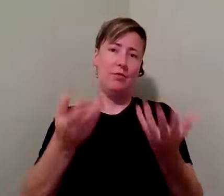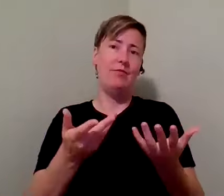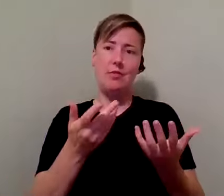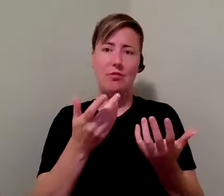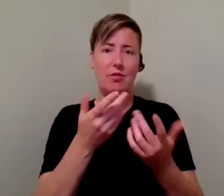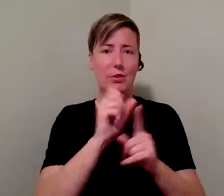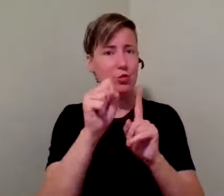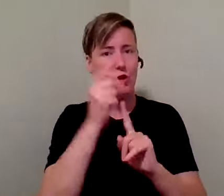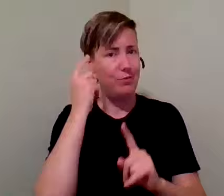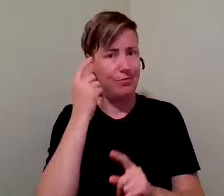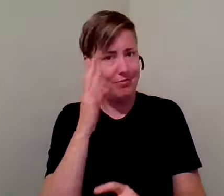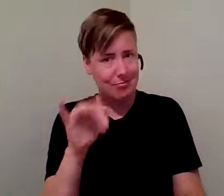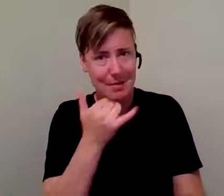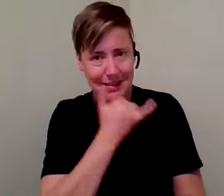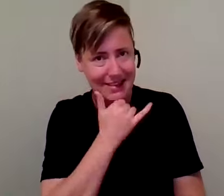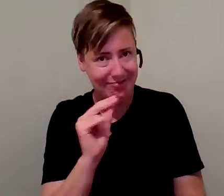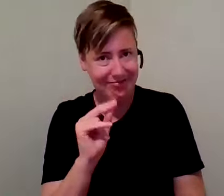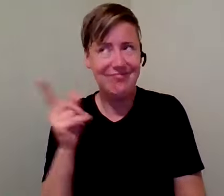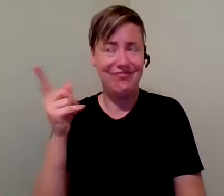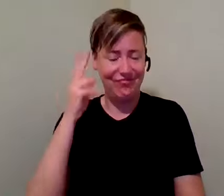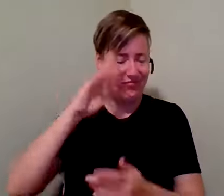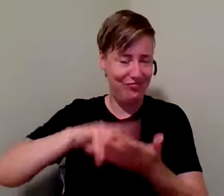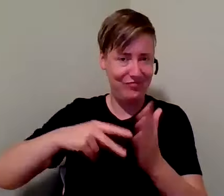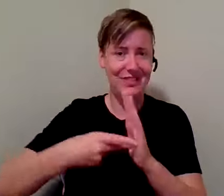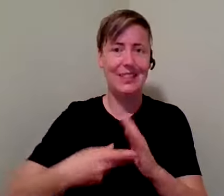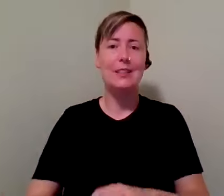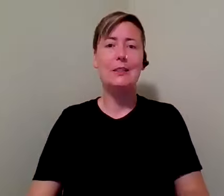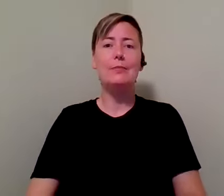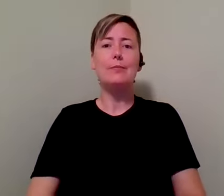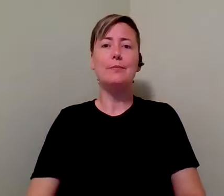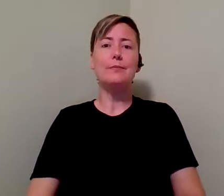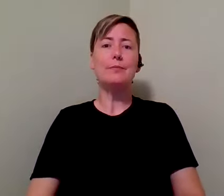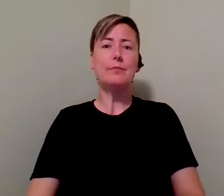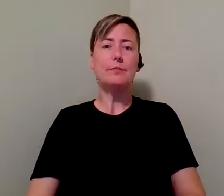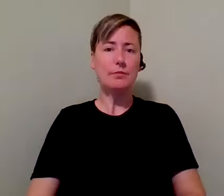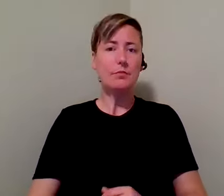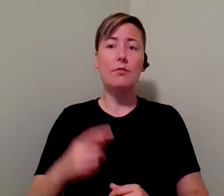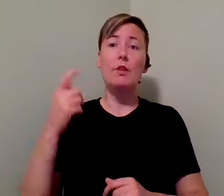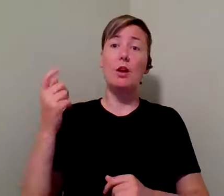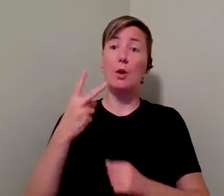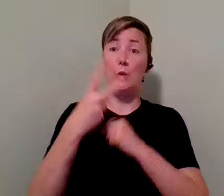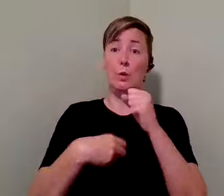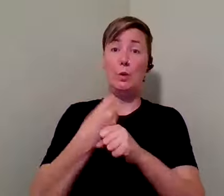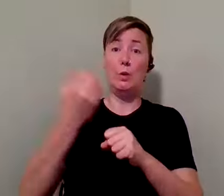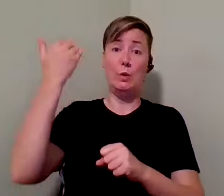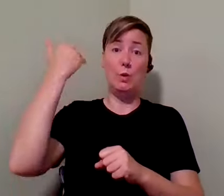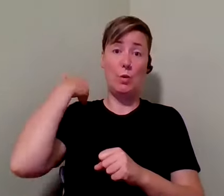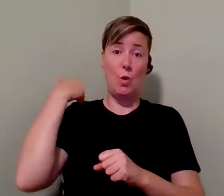living. I returned to India to start an alcohol rehab 2 years ago, and we were empty for the last 2 months. I had to